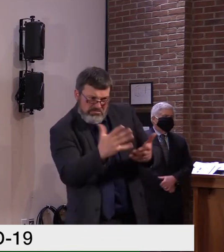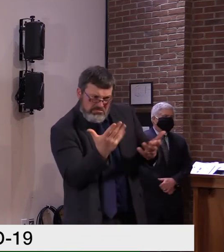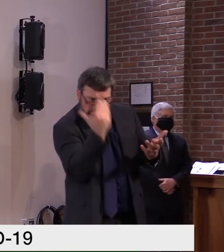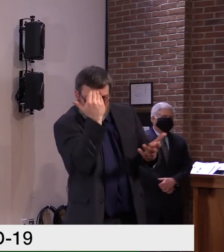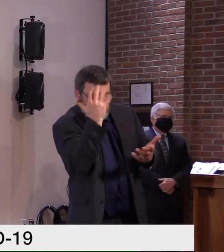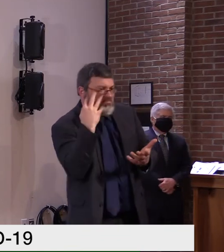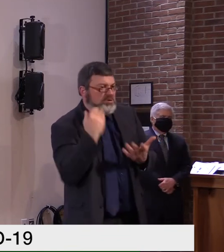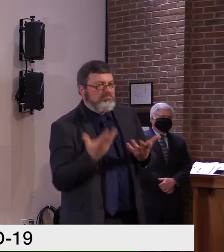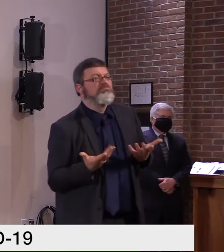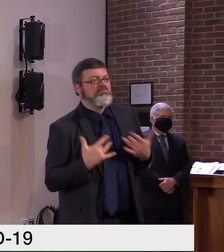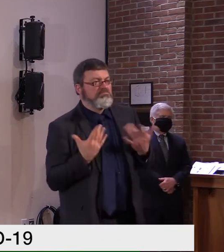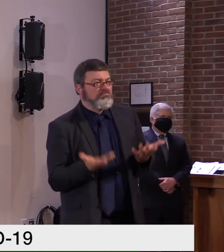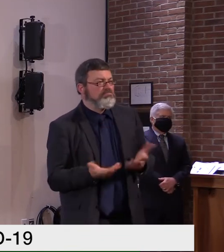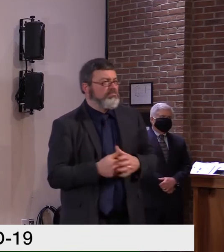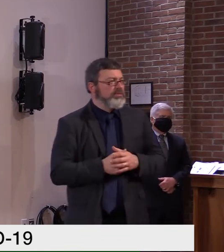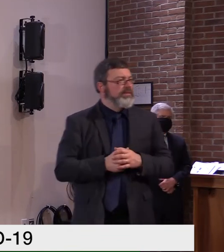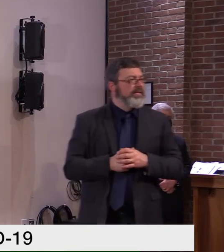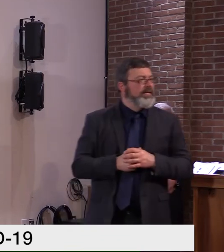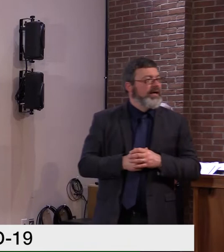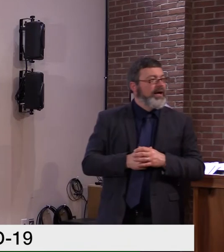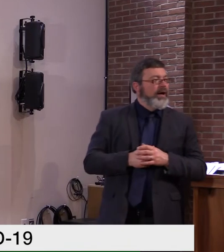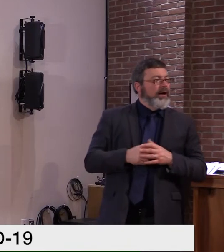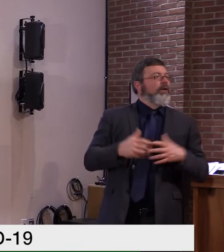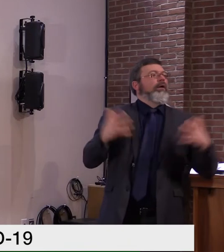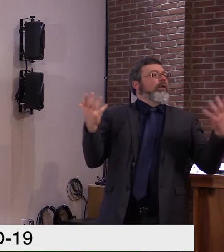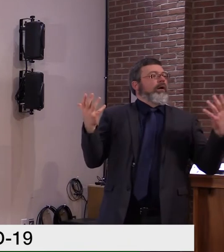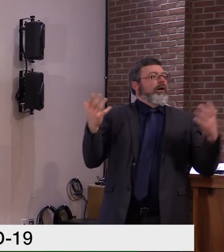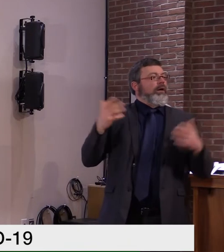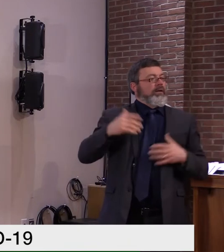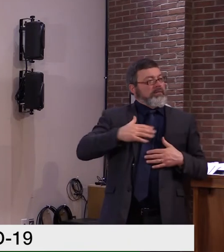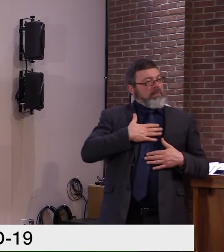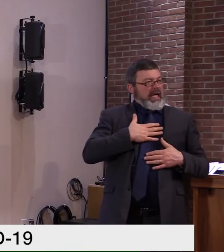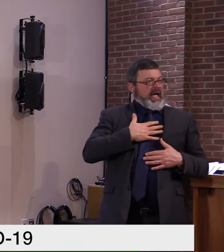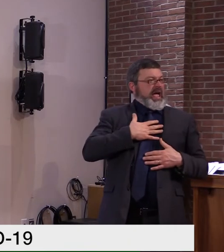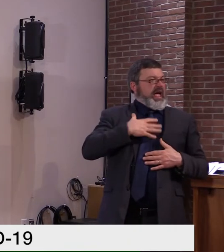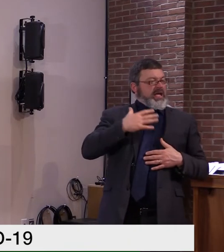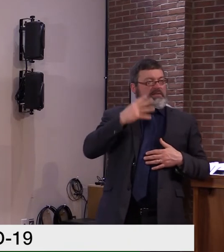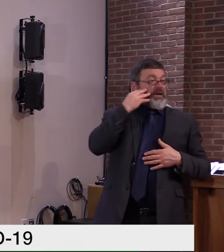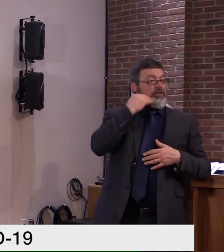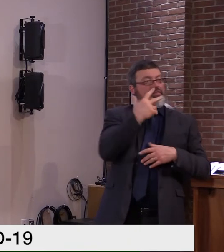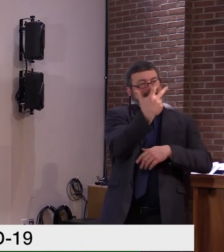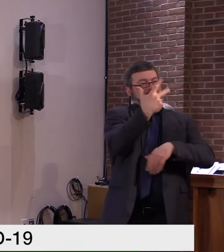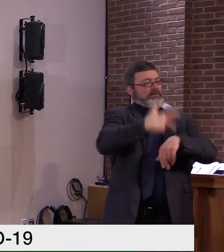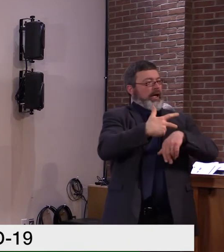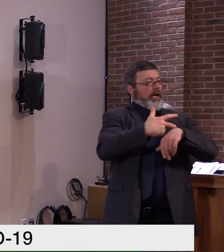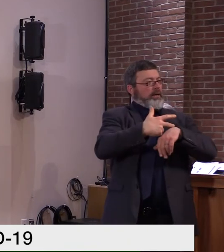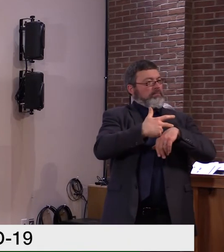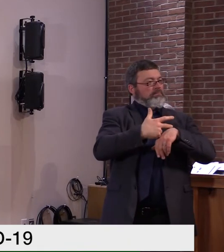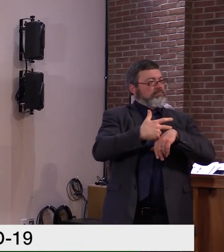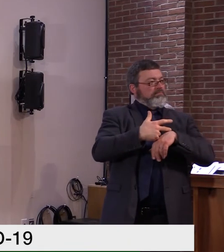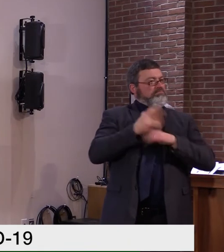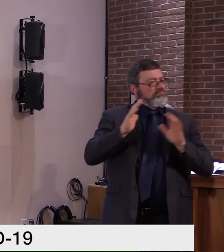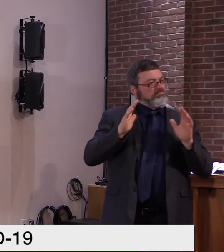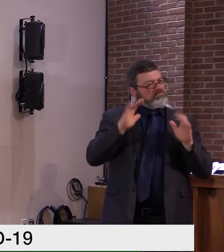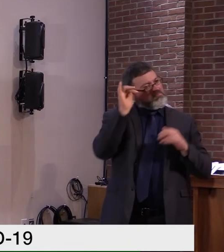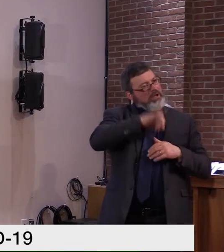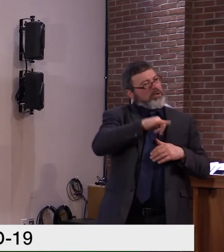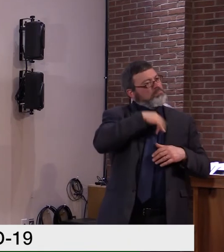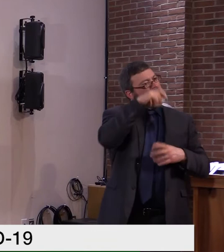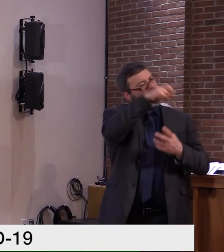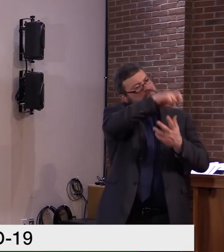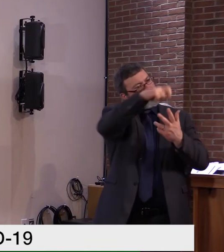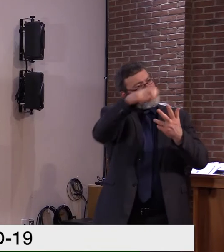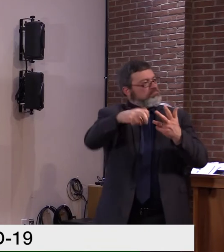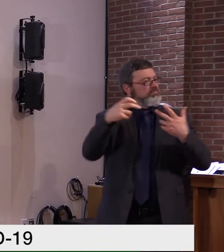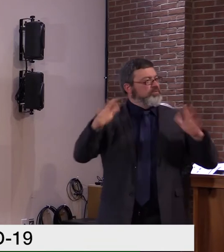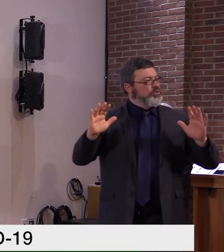would you support in order for something like this to not happen again? And we were warned by the bioethicists when they